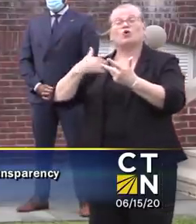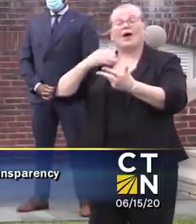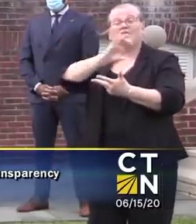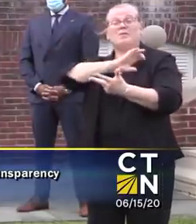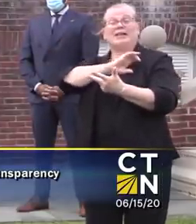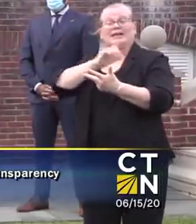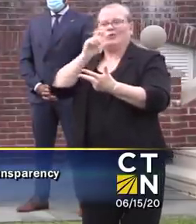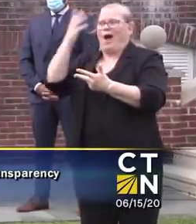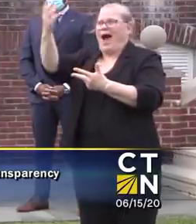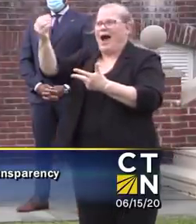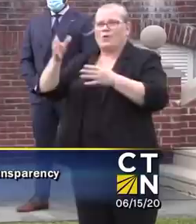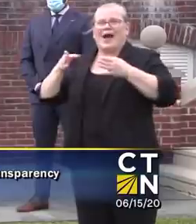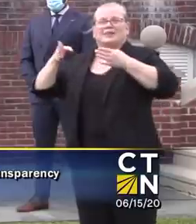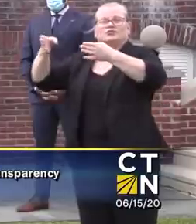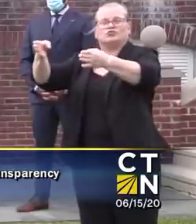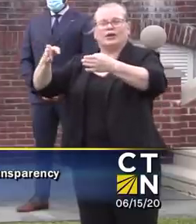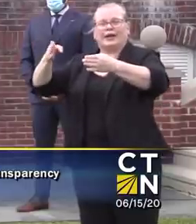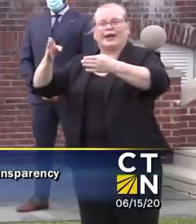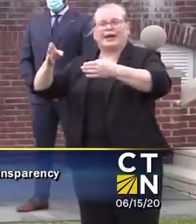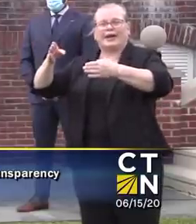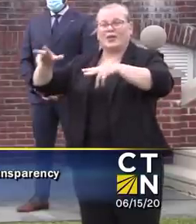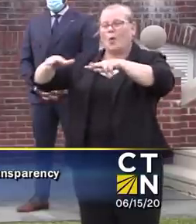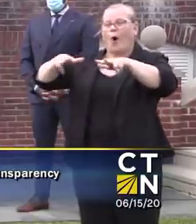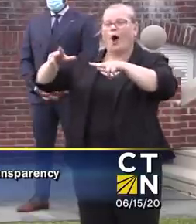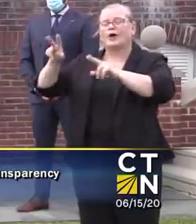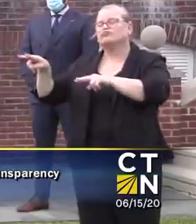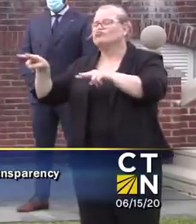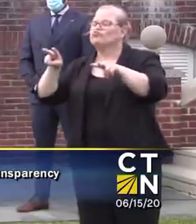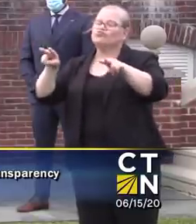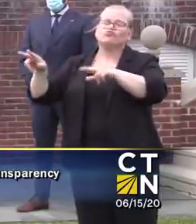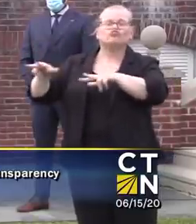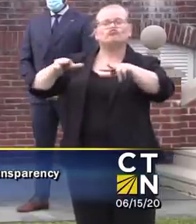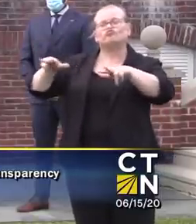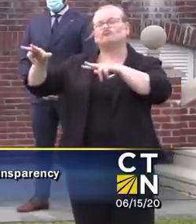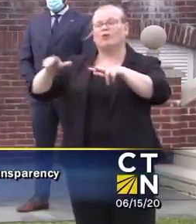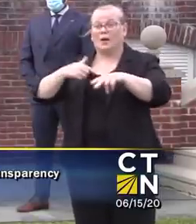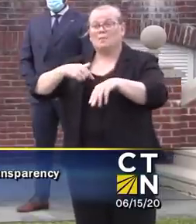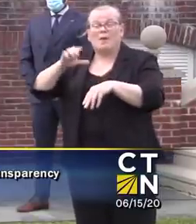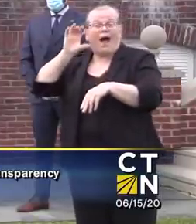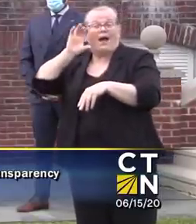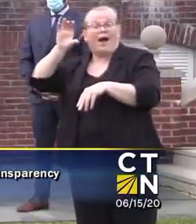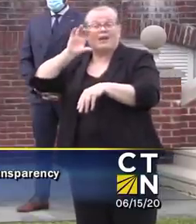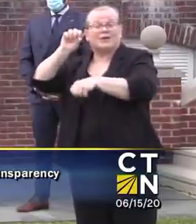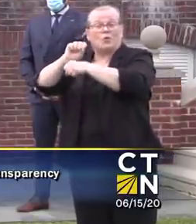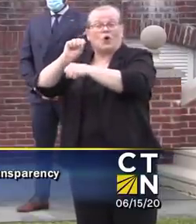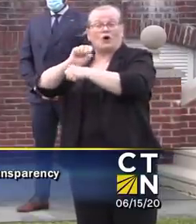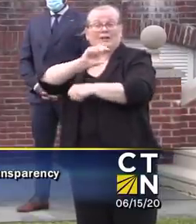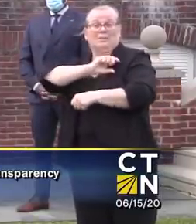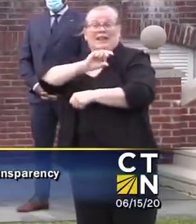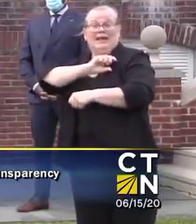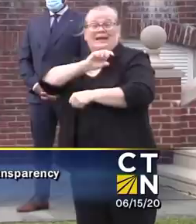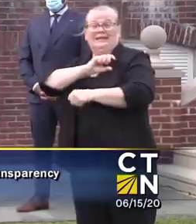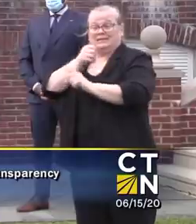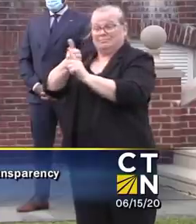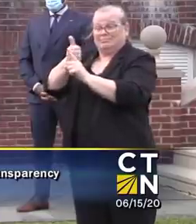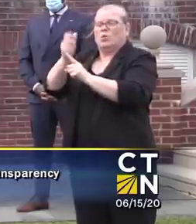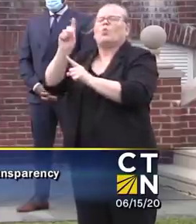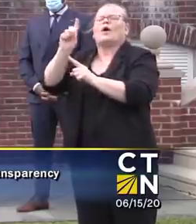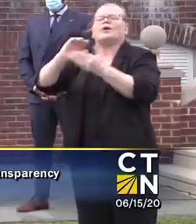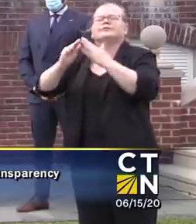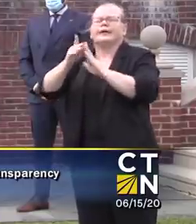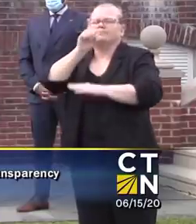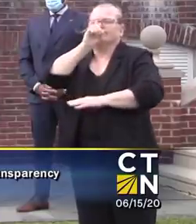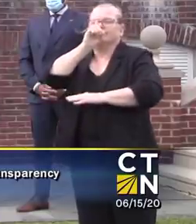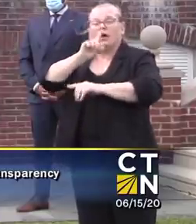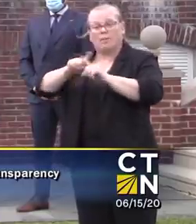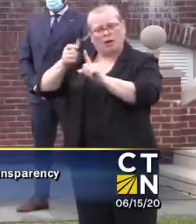police officer. I'm not going to tell you which city, but he's a police officer. Oh, and by the way, happens to be married to a white woman. So